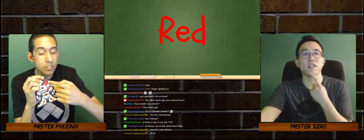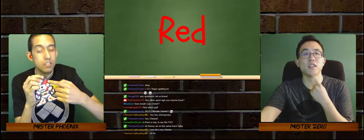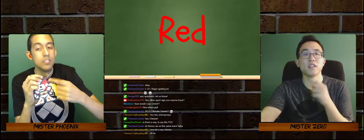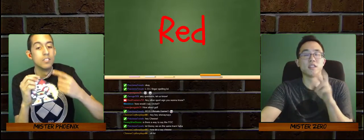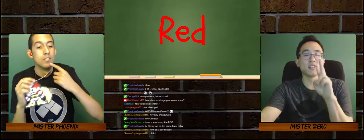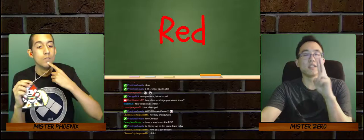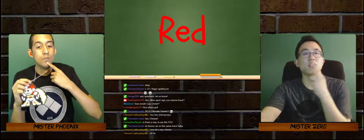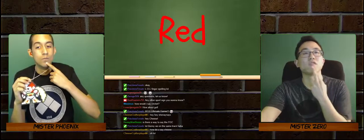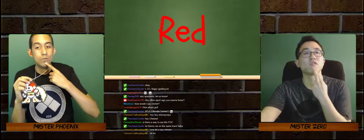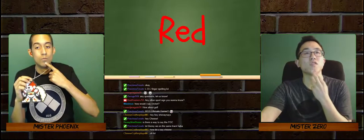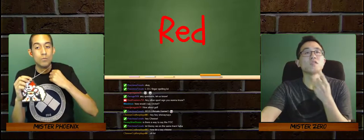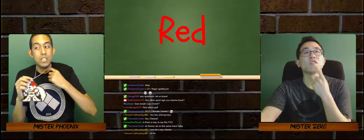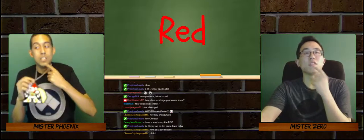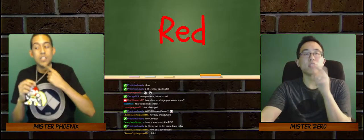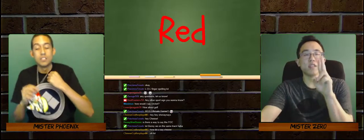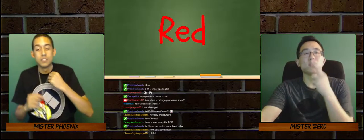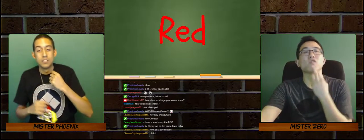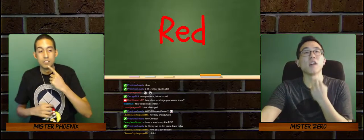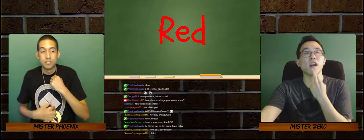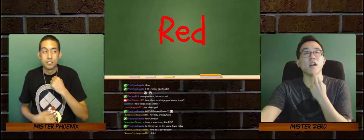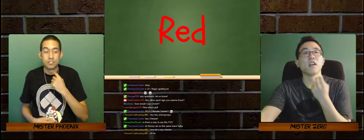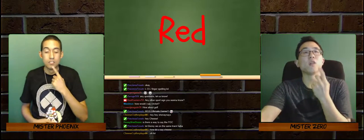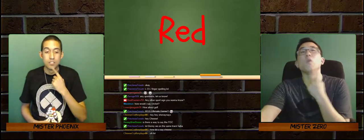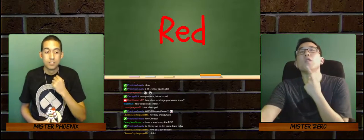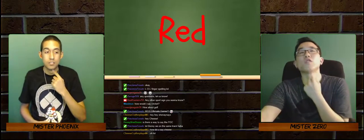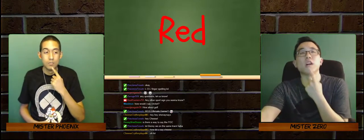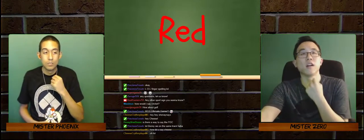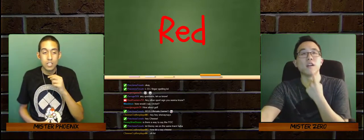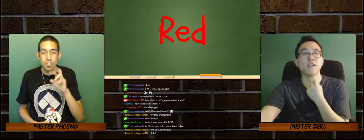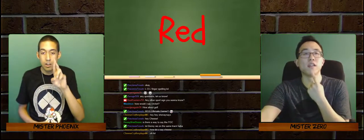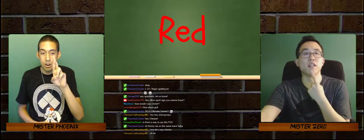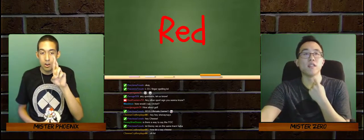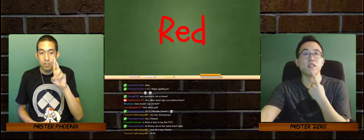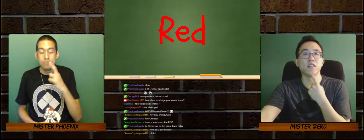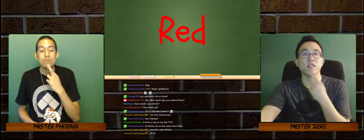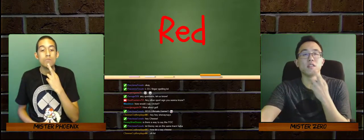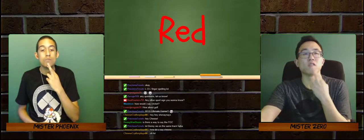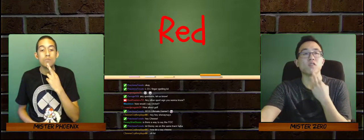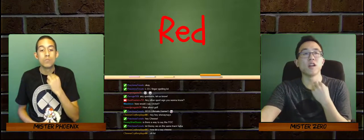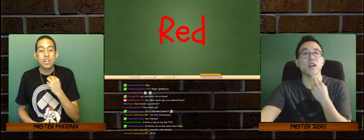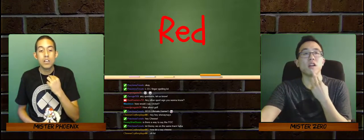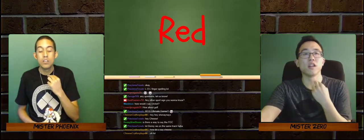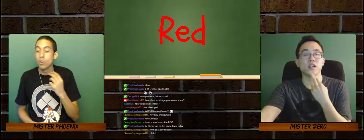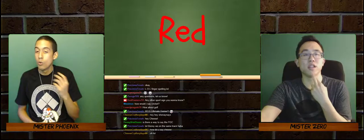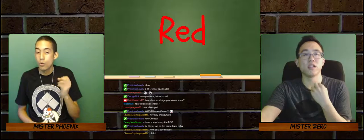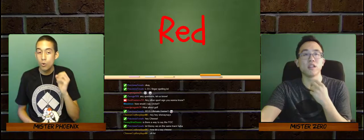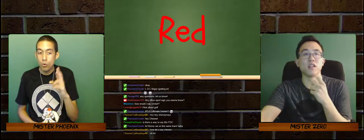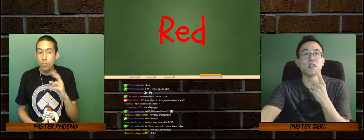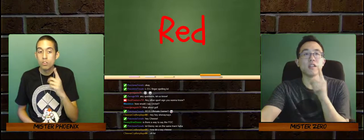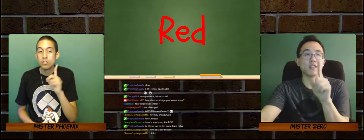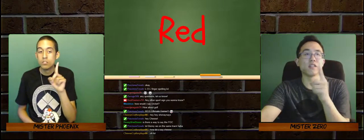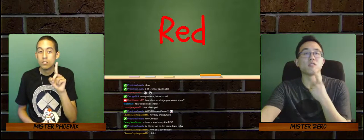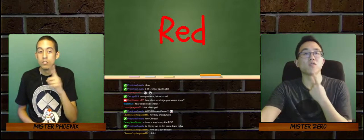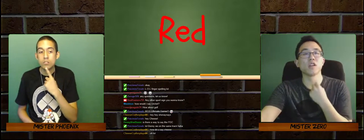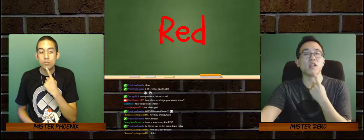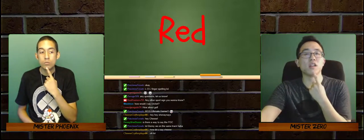Red, red, red, R, red,